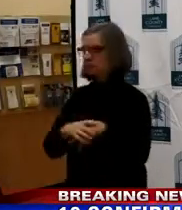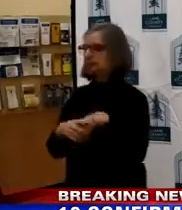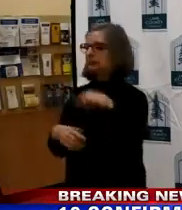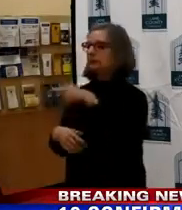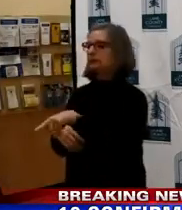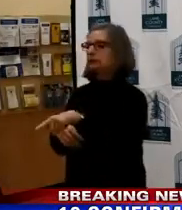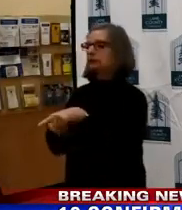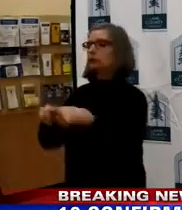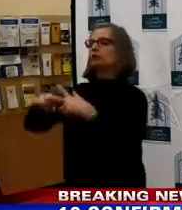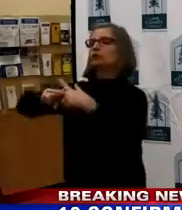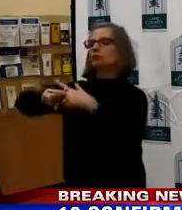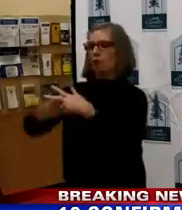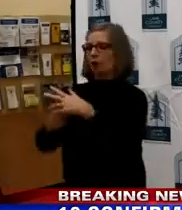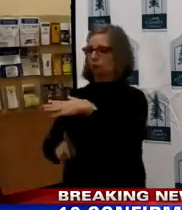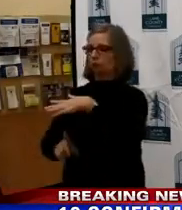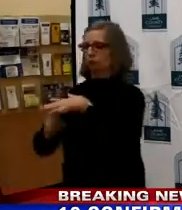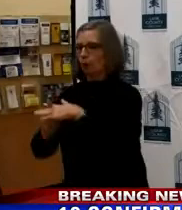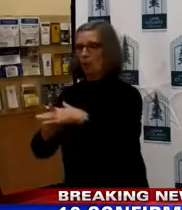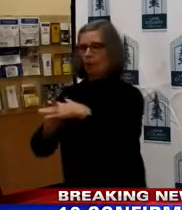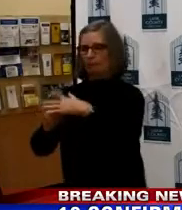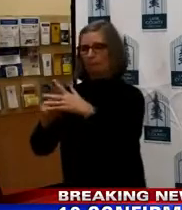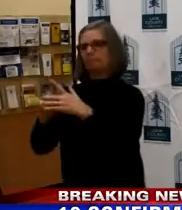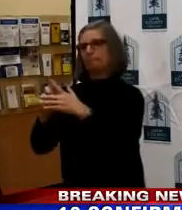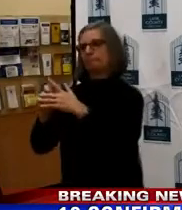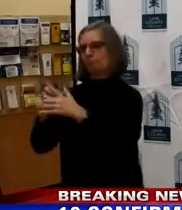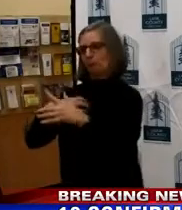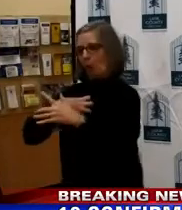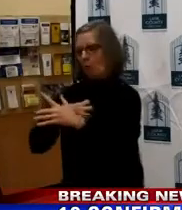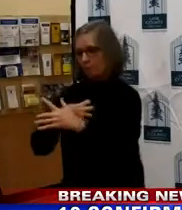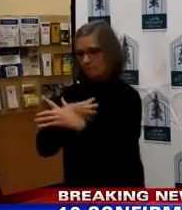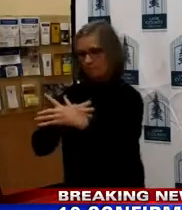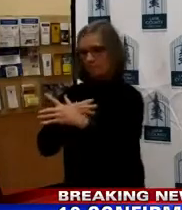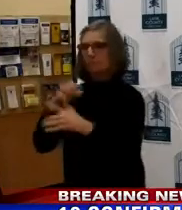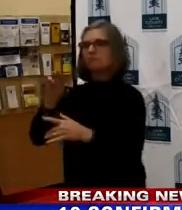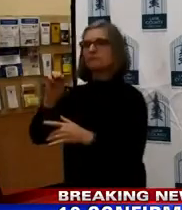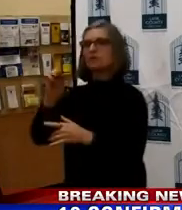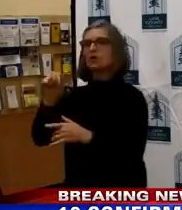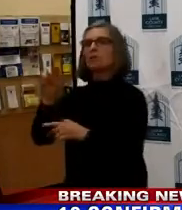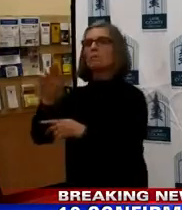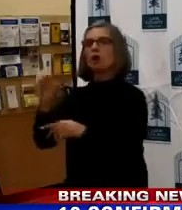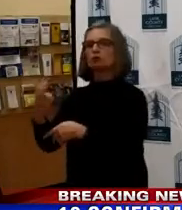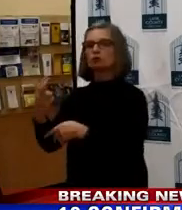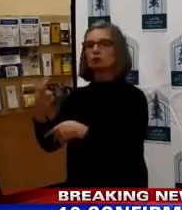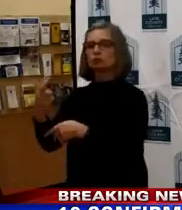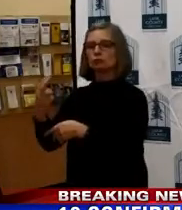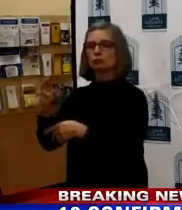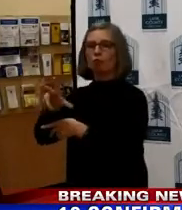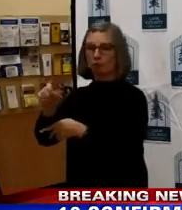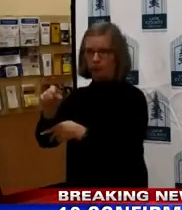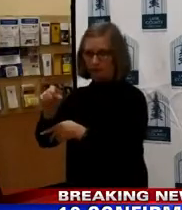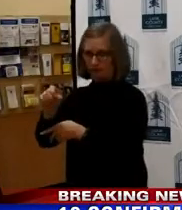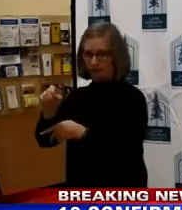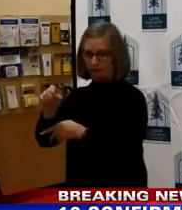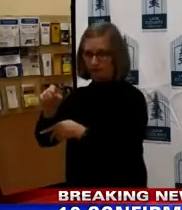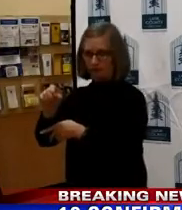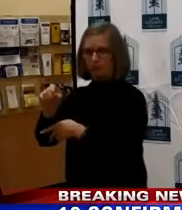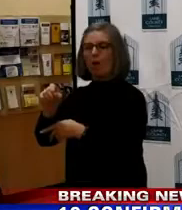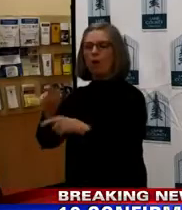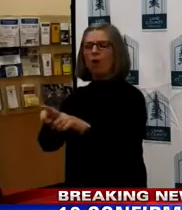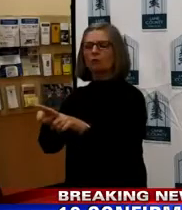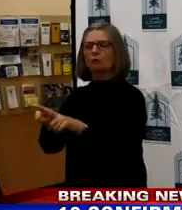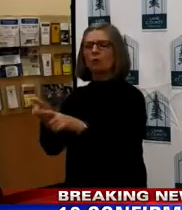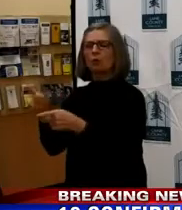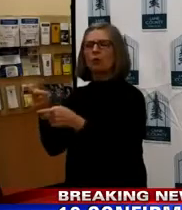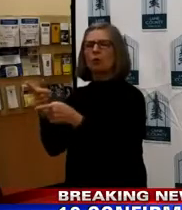March. And they really started with a non-productive cough. And in addition to that, the same similarity that we've seen on a number of our cases, which is